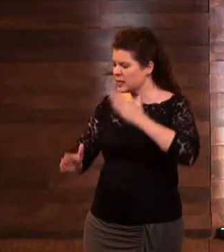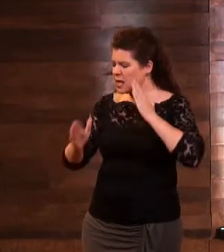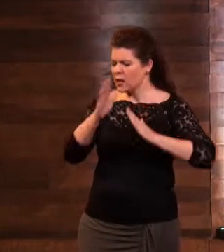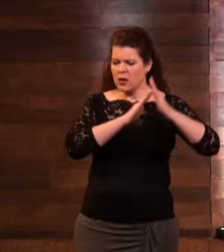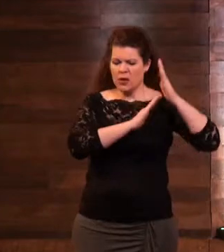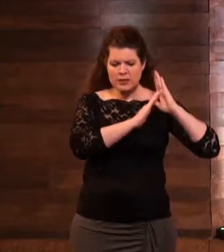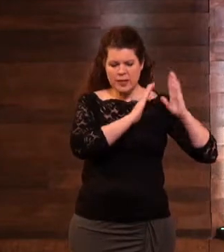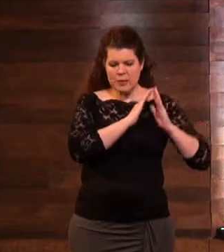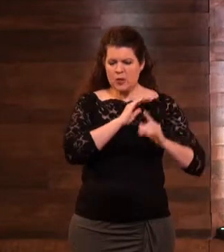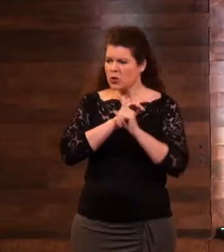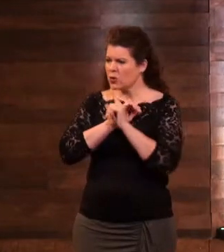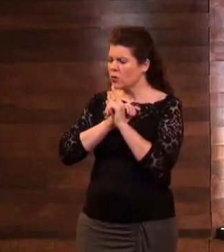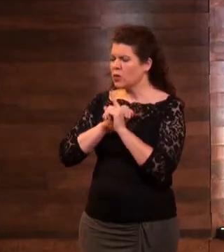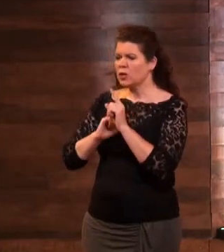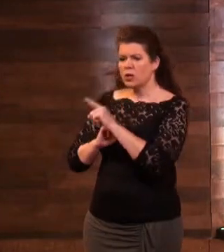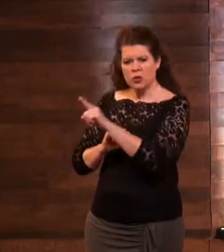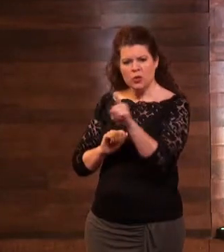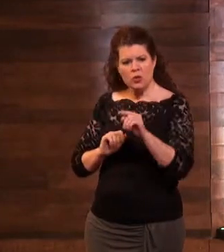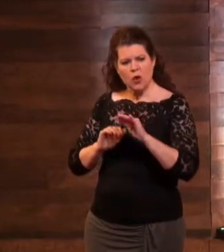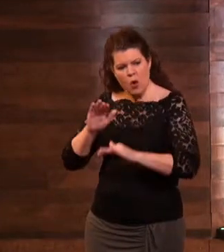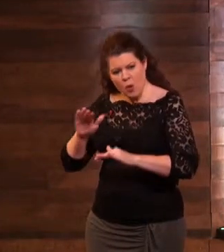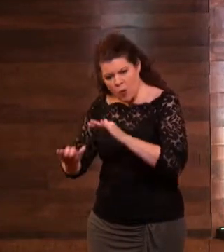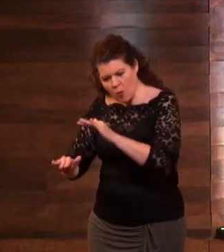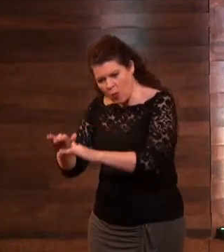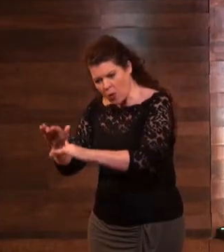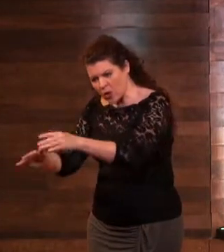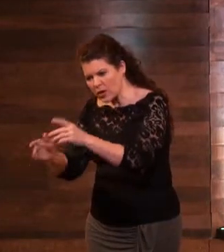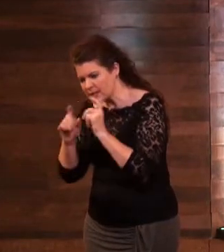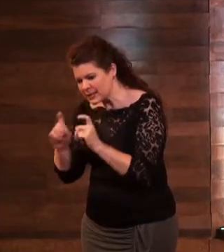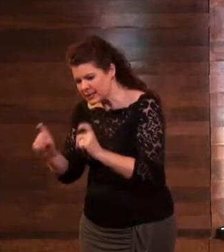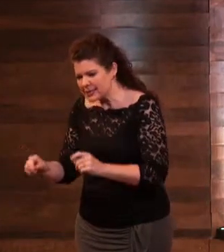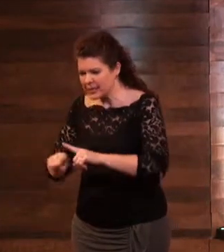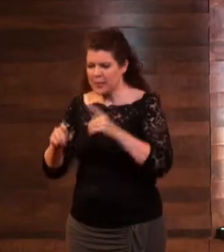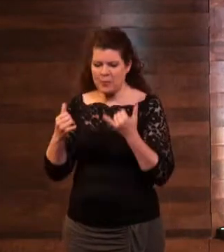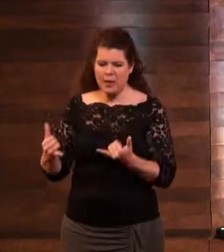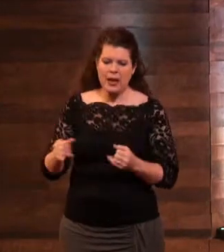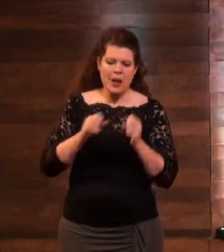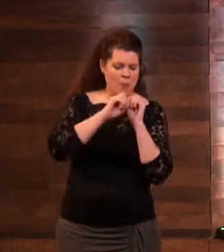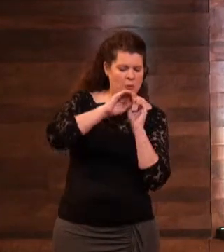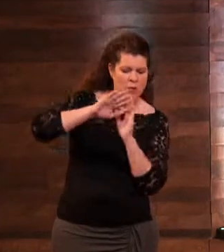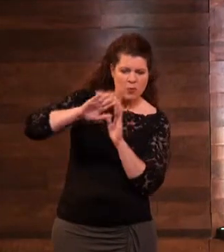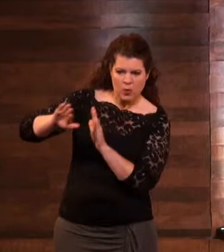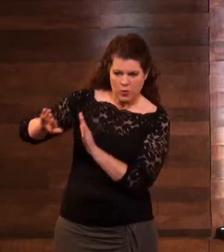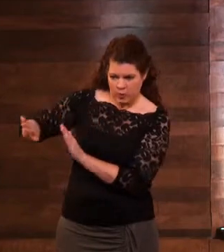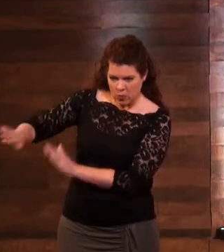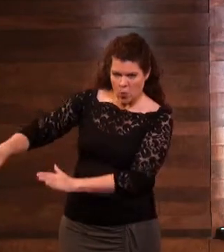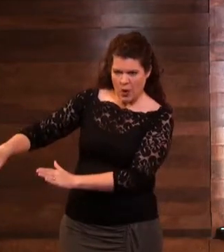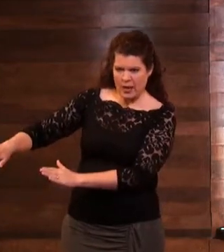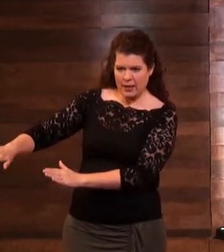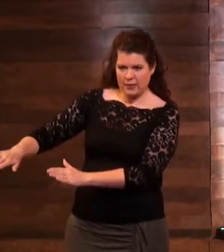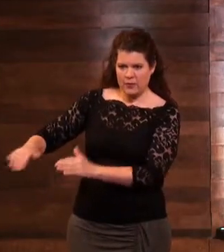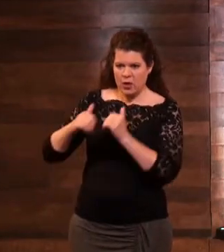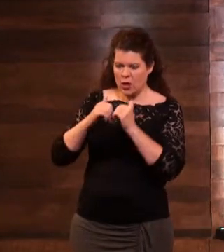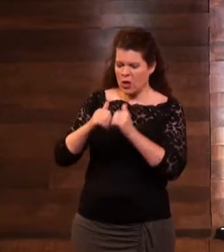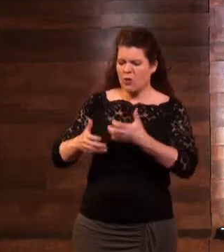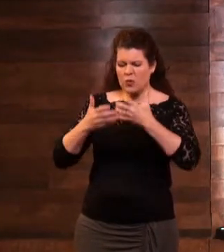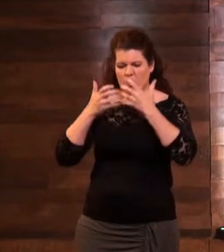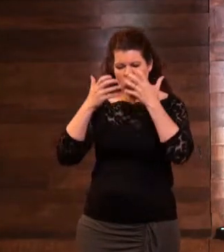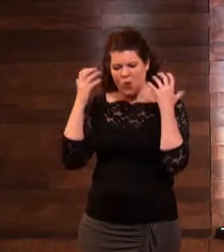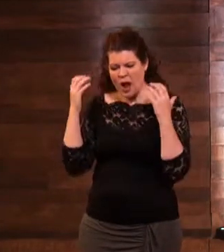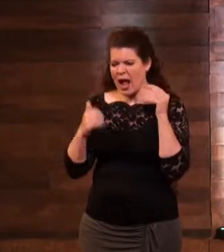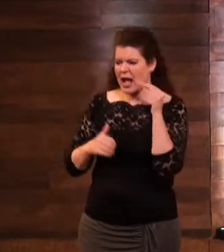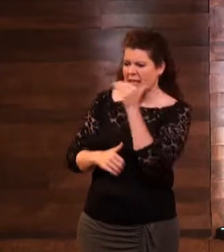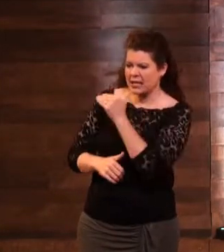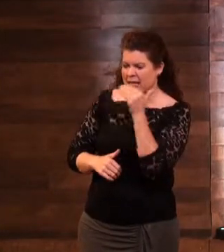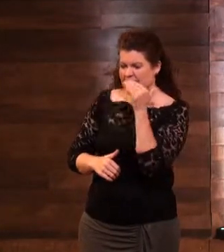away: anger, wrath, malice, slander, and obscene talk from your mouth. Do not lie to one